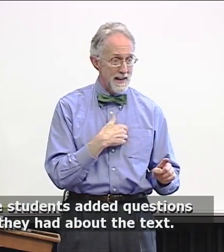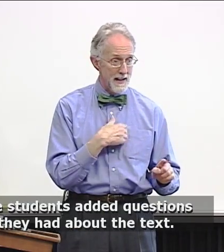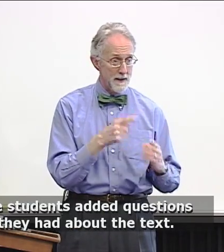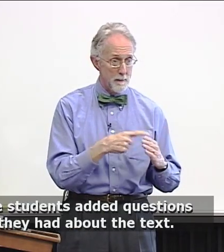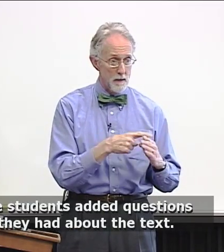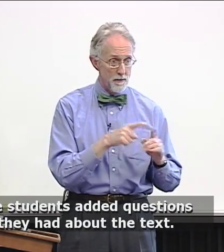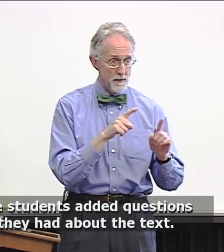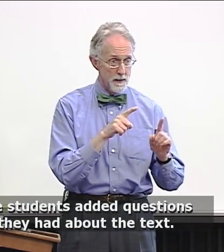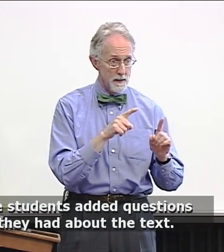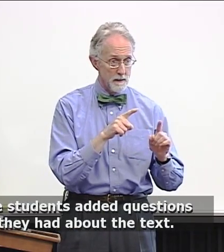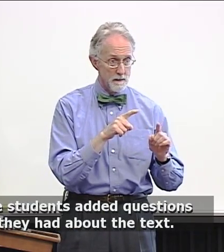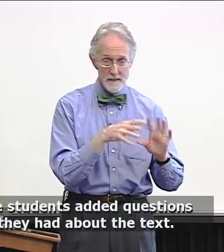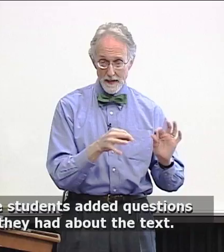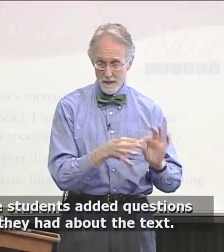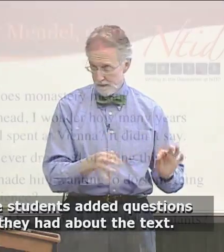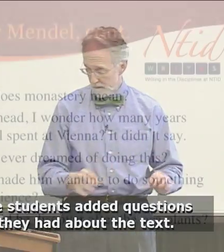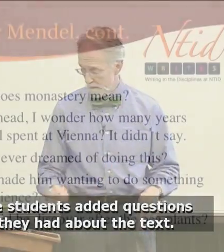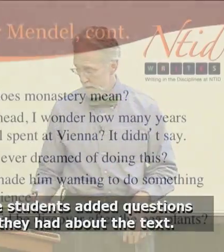had about the text.